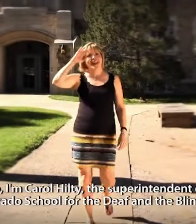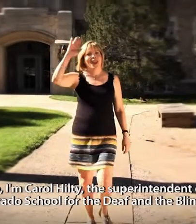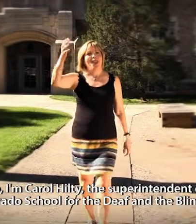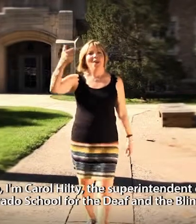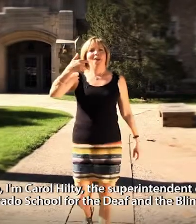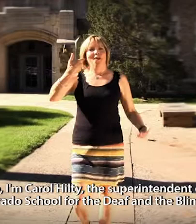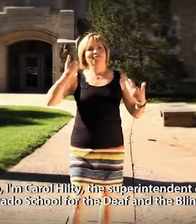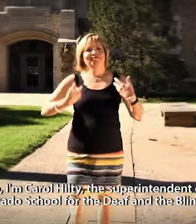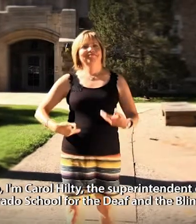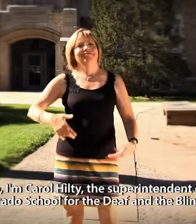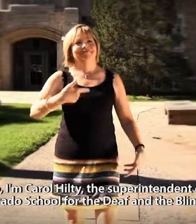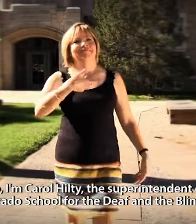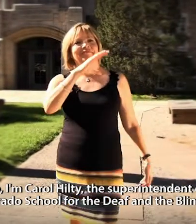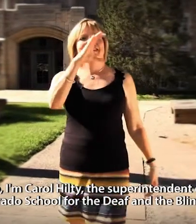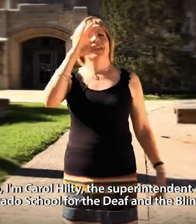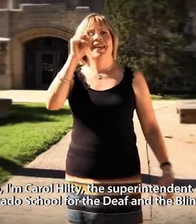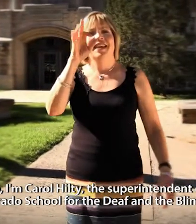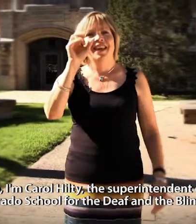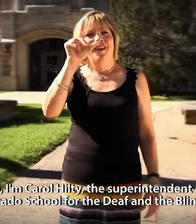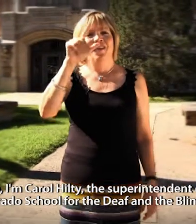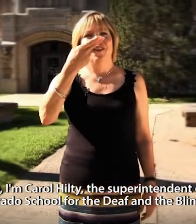Hello, I'm Carol Hilty,